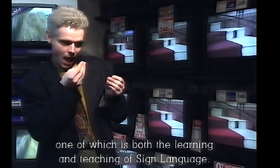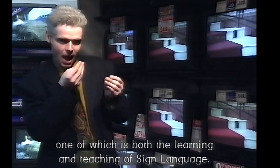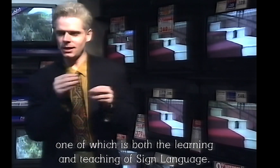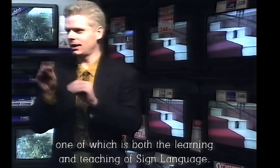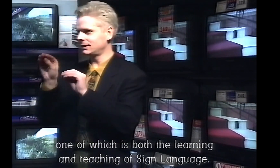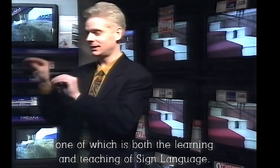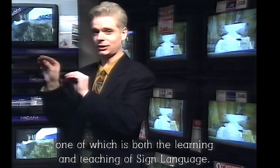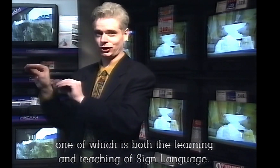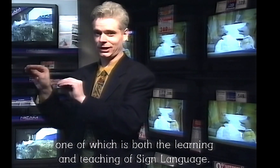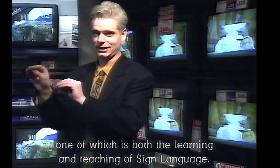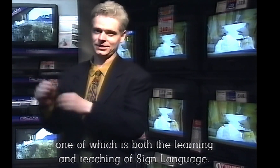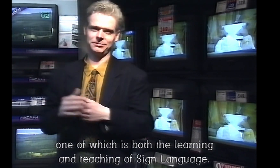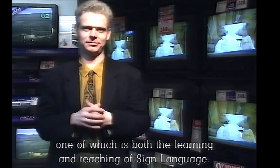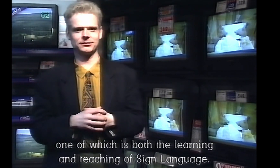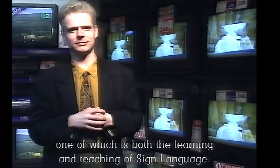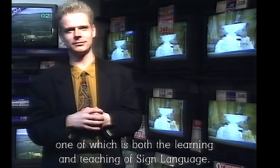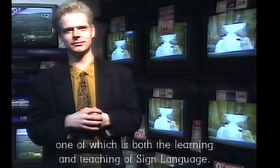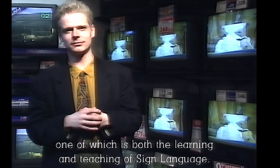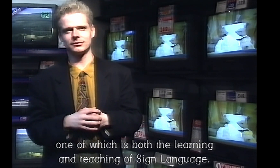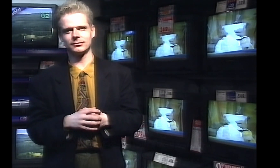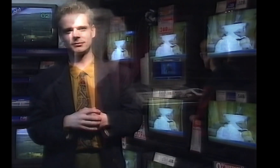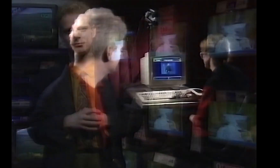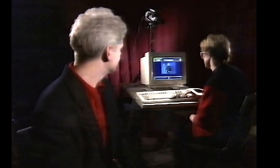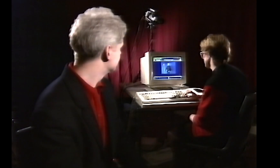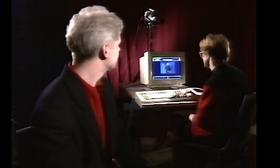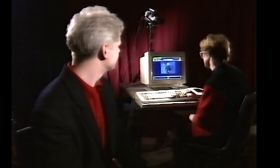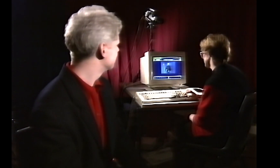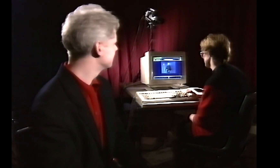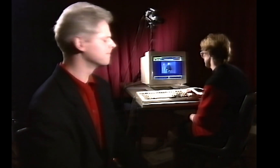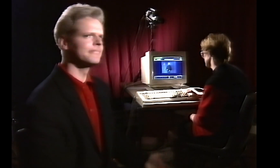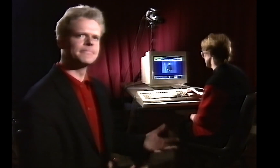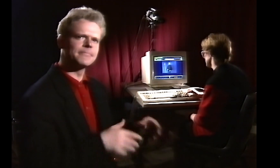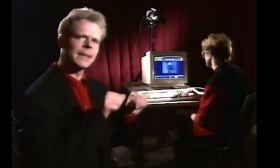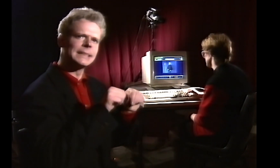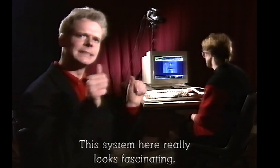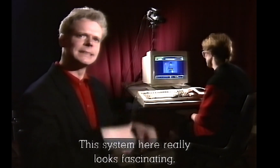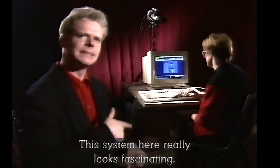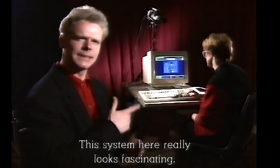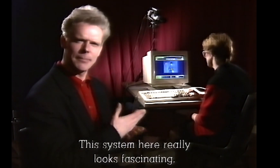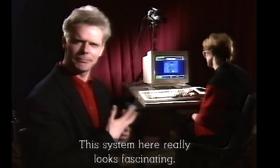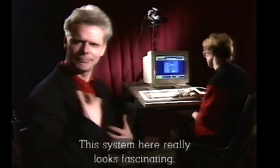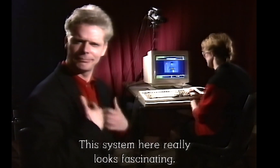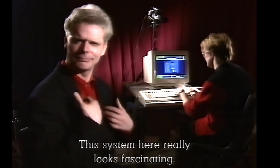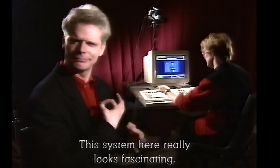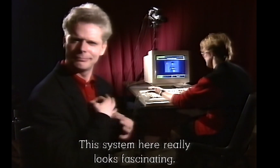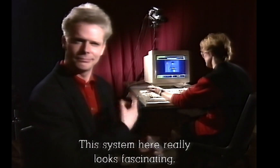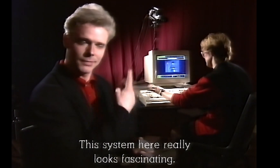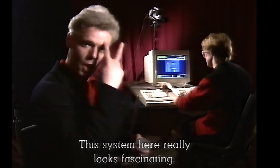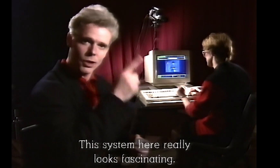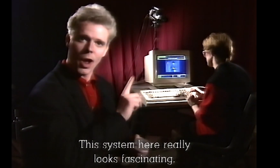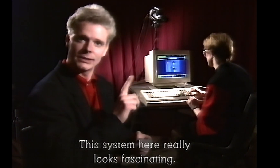It's a new and exciting innovation which is now being used in many ways, one of which is both the learning and teaching of sign